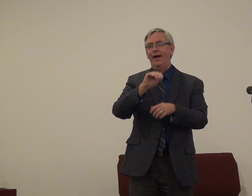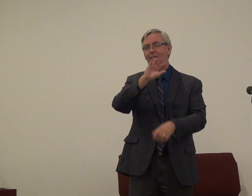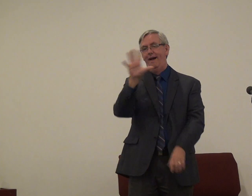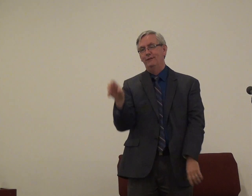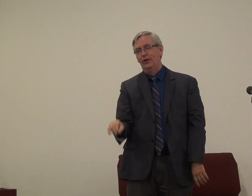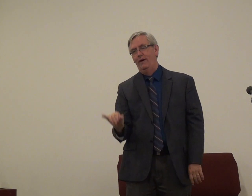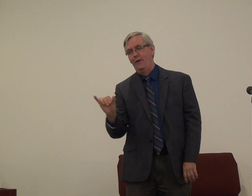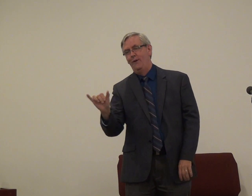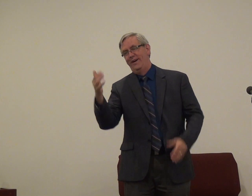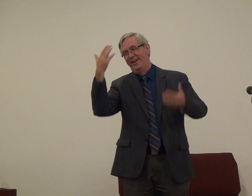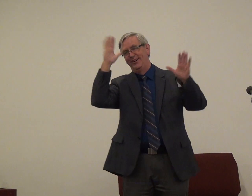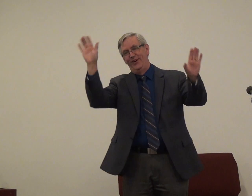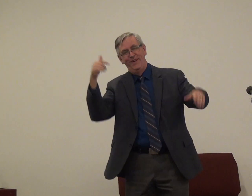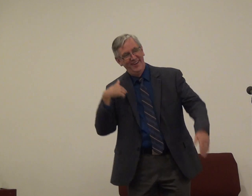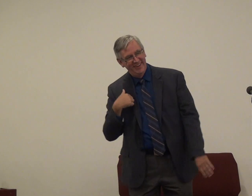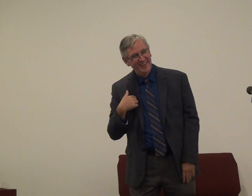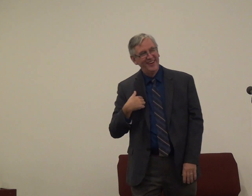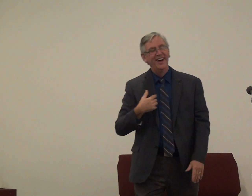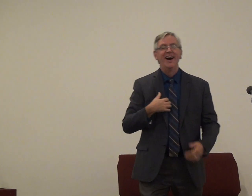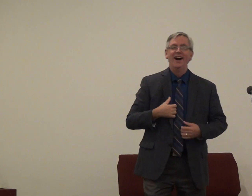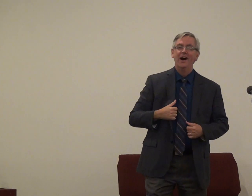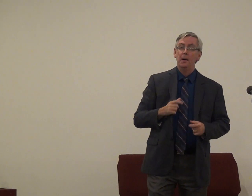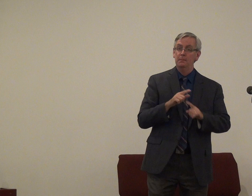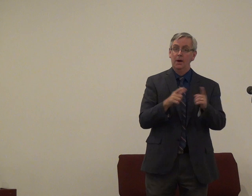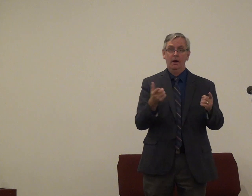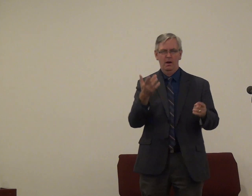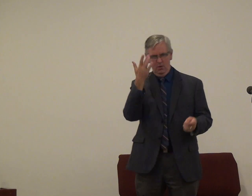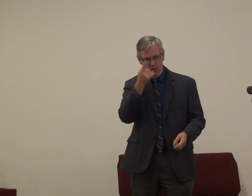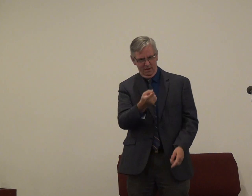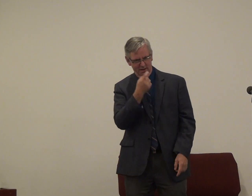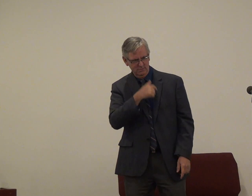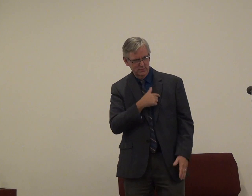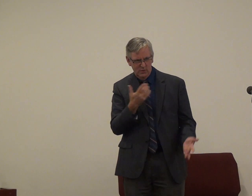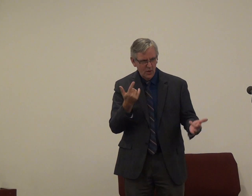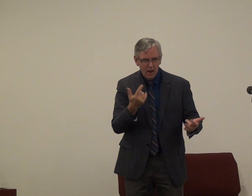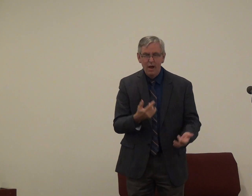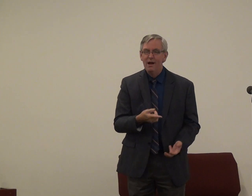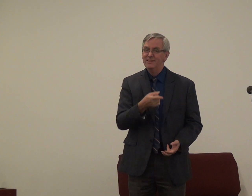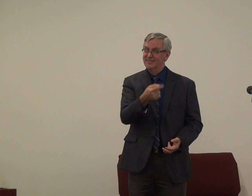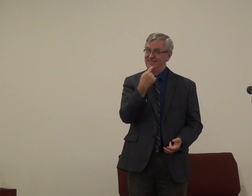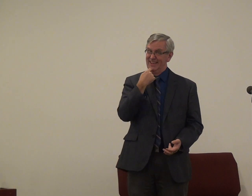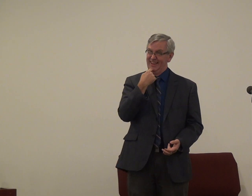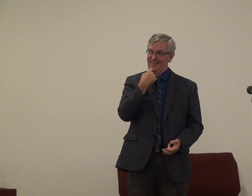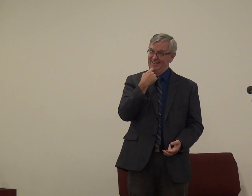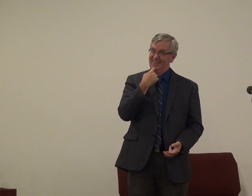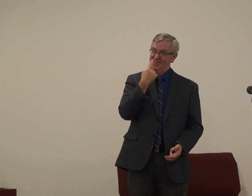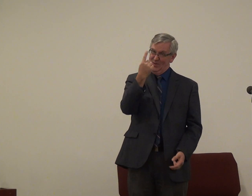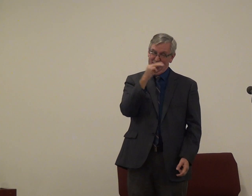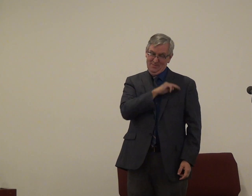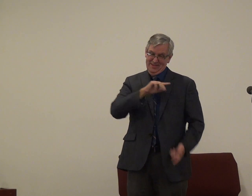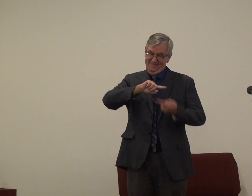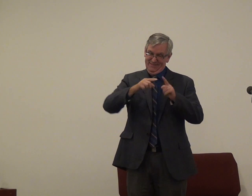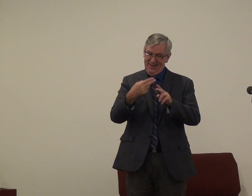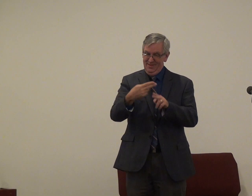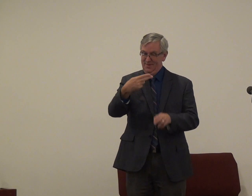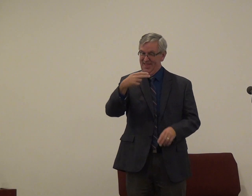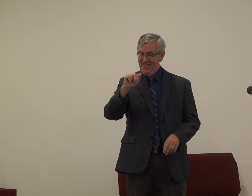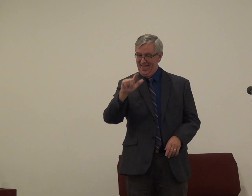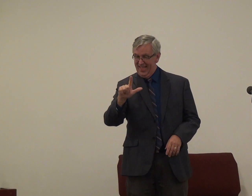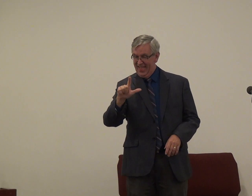And I found it was a country in Africa. So I said, why is he asking me?" "Well,